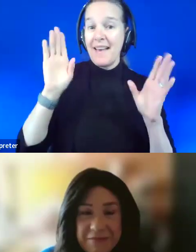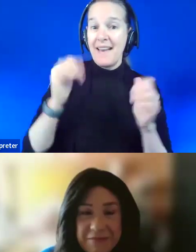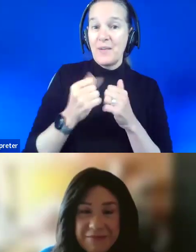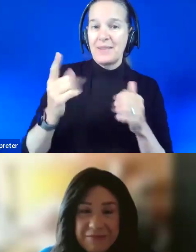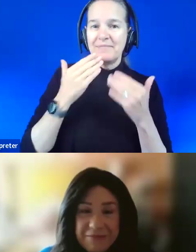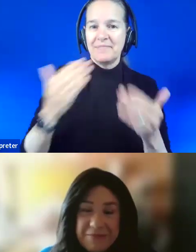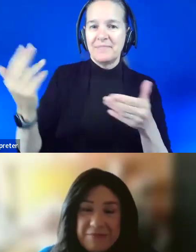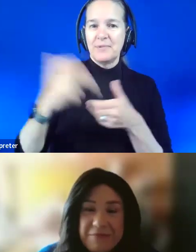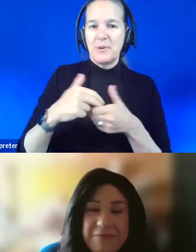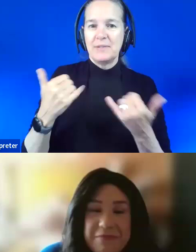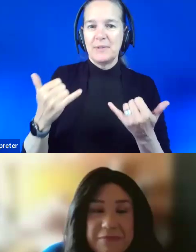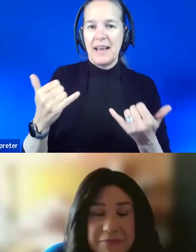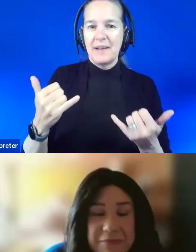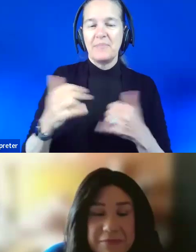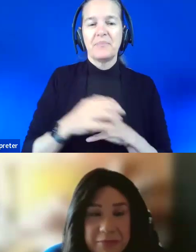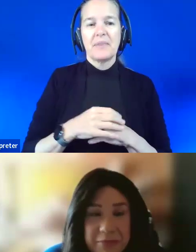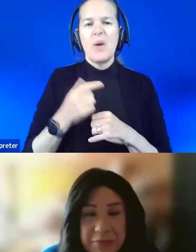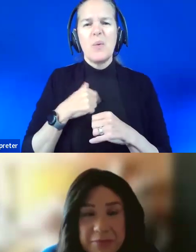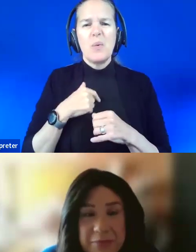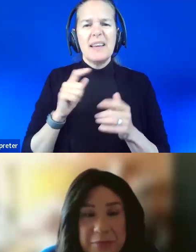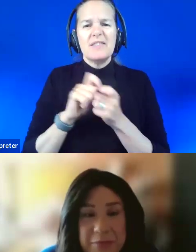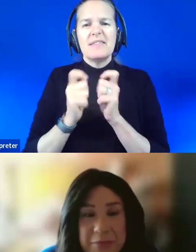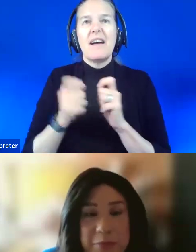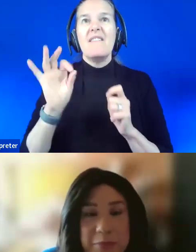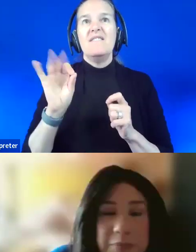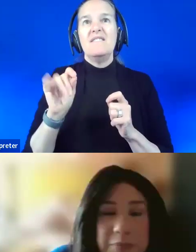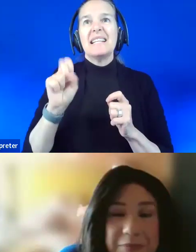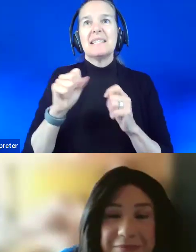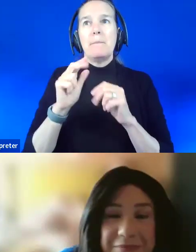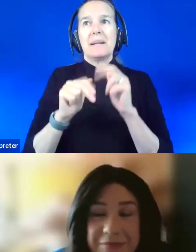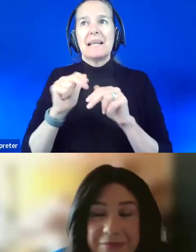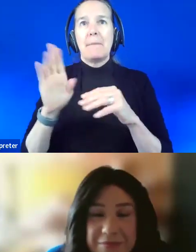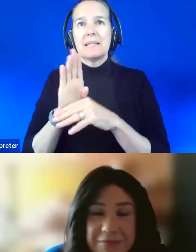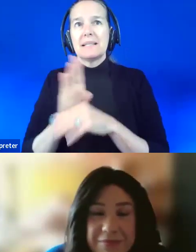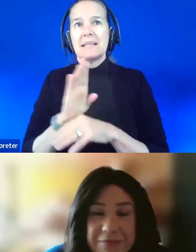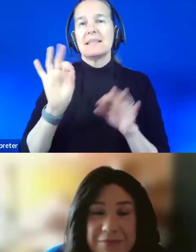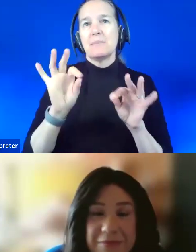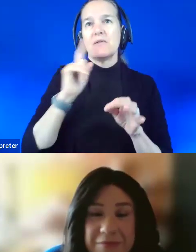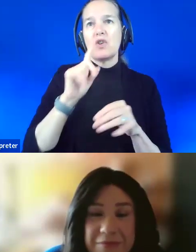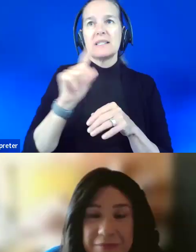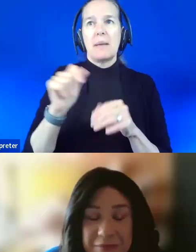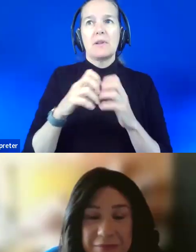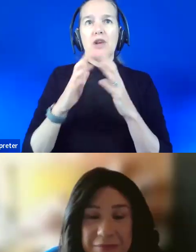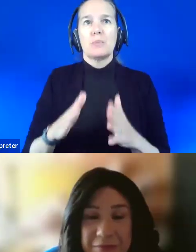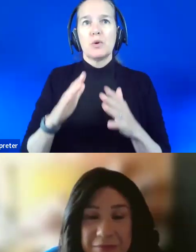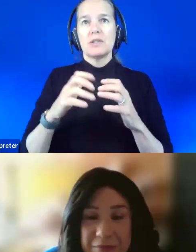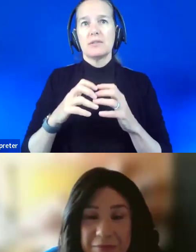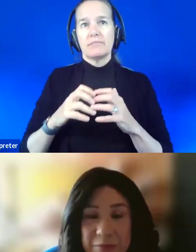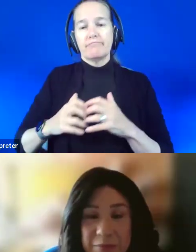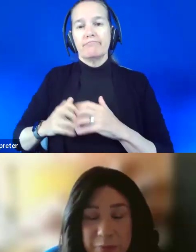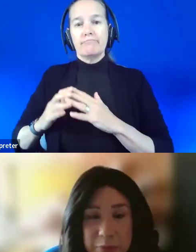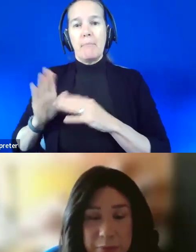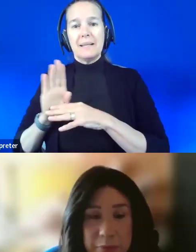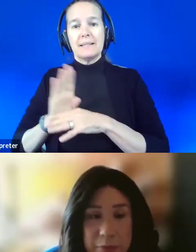for joining us today. We slightly renamed it to Feds Building Businesses, Tips for Disabled Entrepreneurs Starting a Business During or